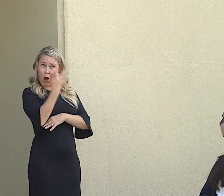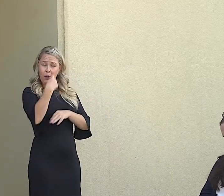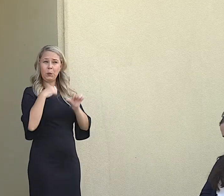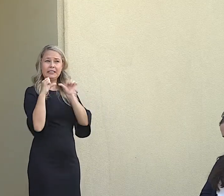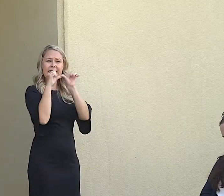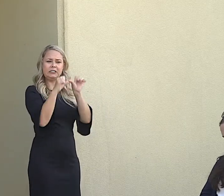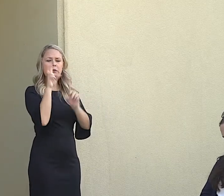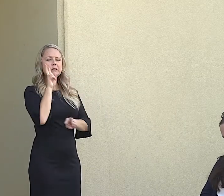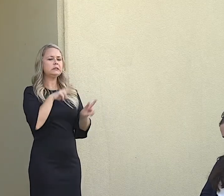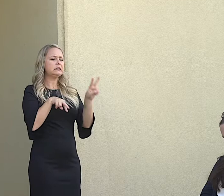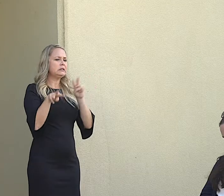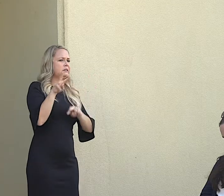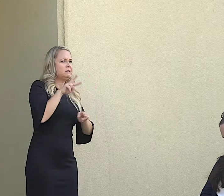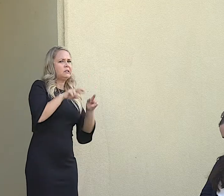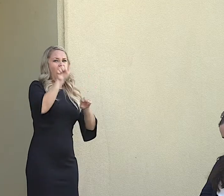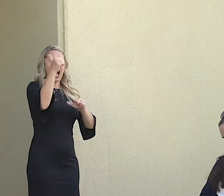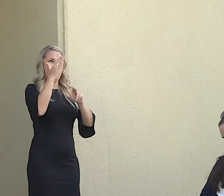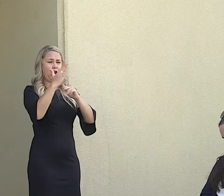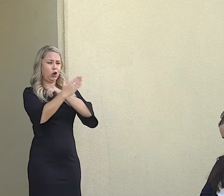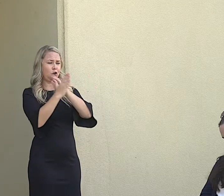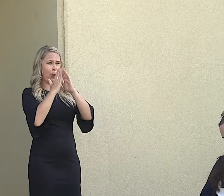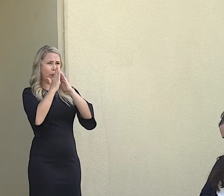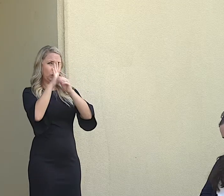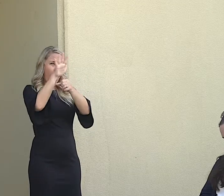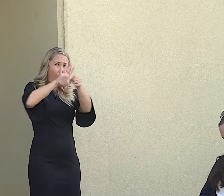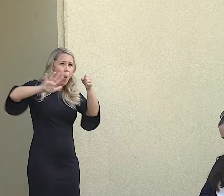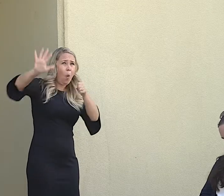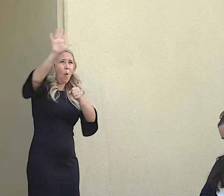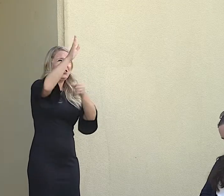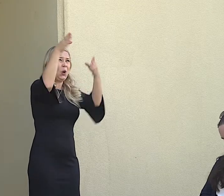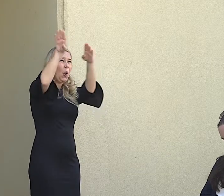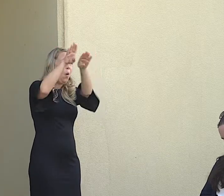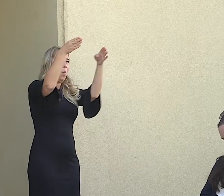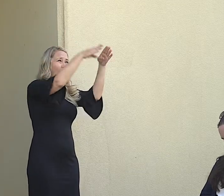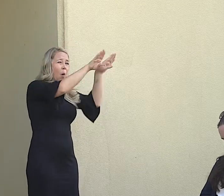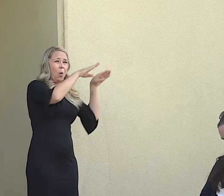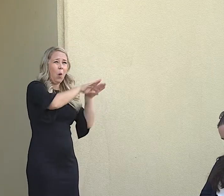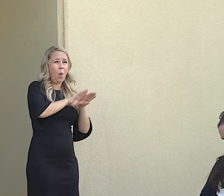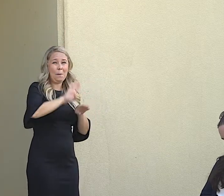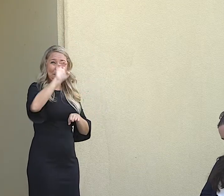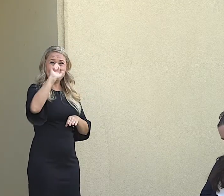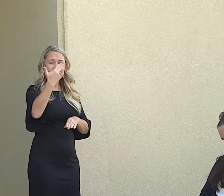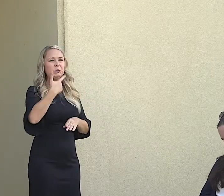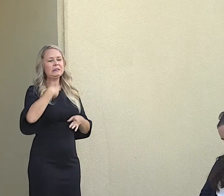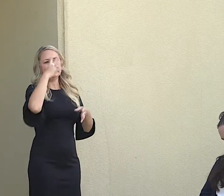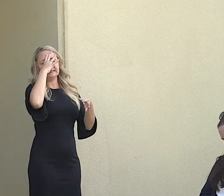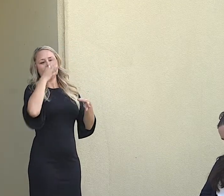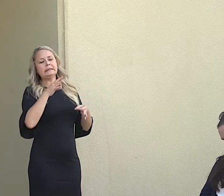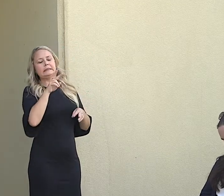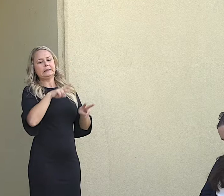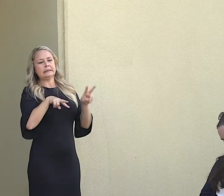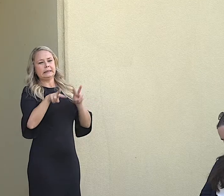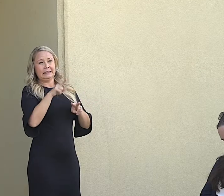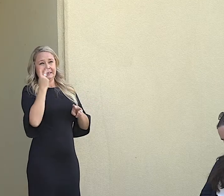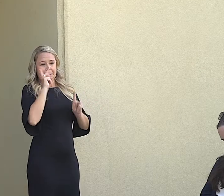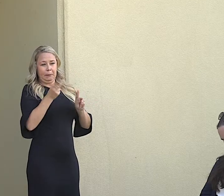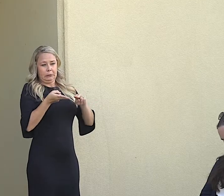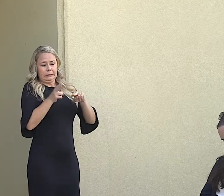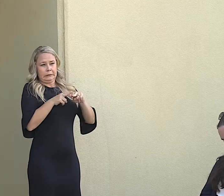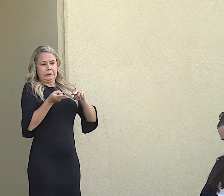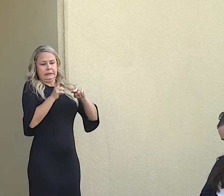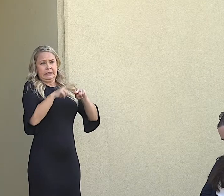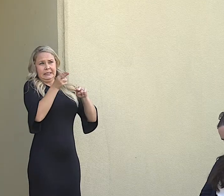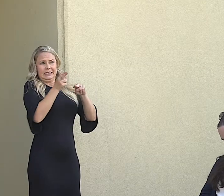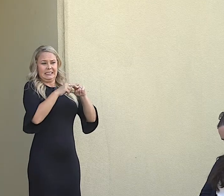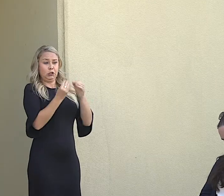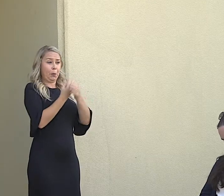continued to assess as other communities around the state began to close down their beaches, we then began to see the influx of people, spring